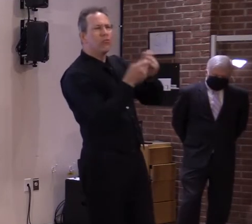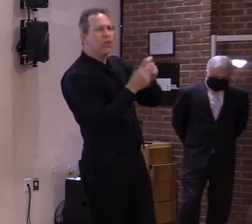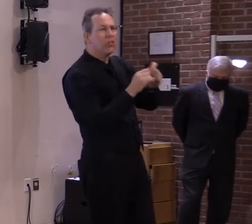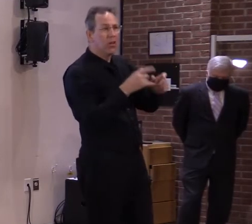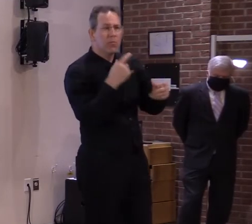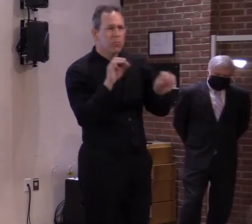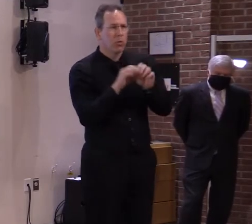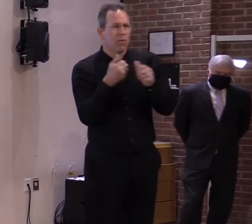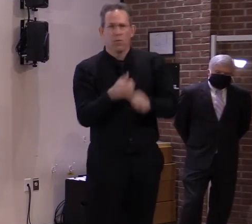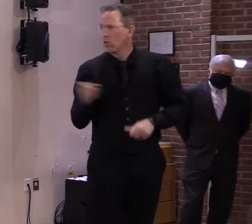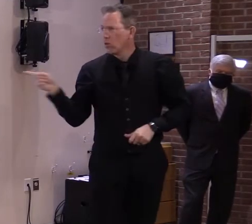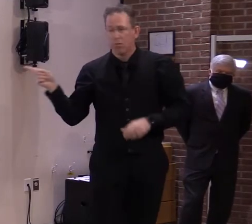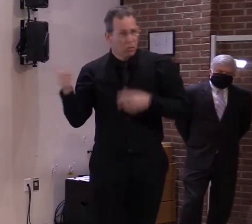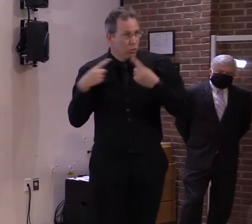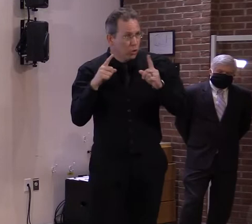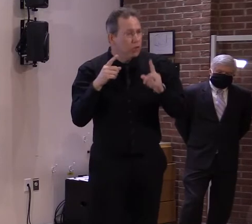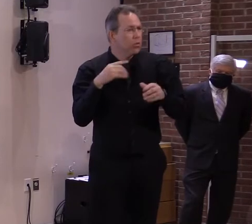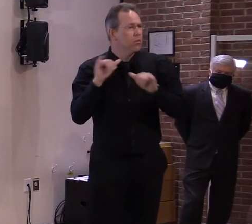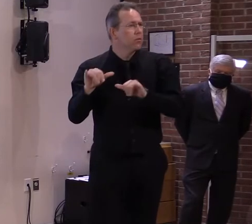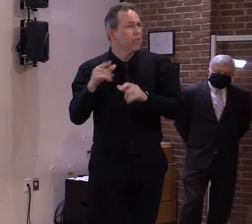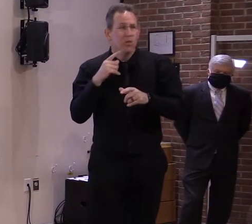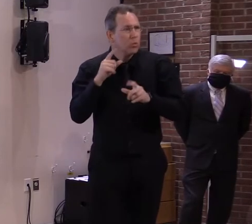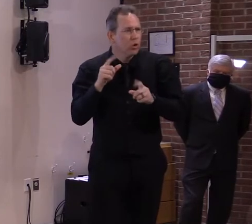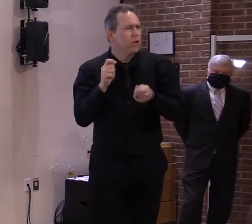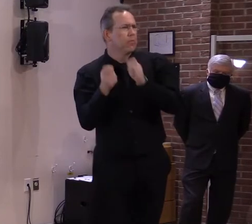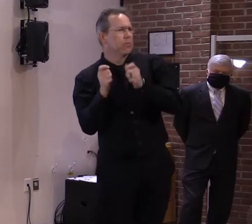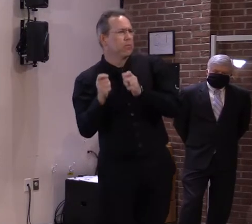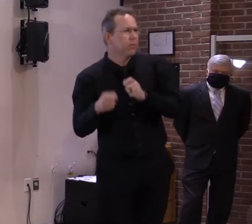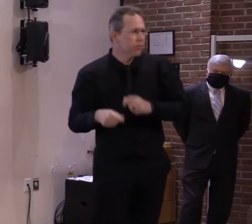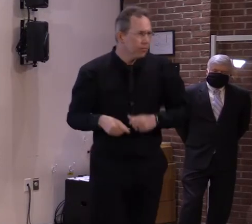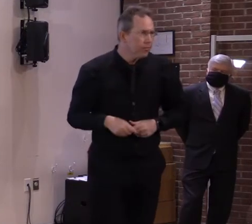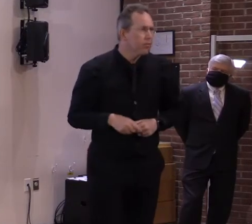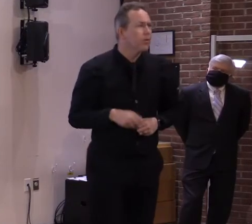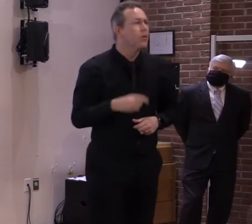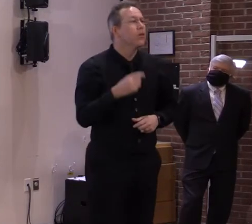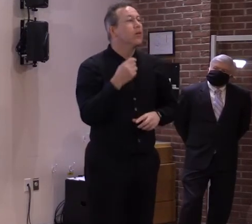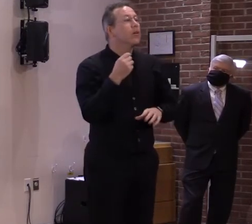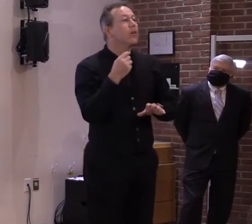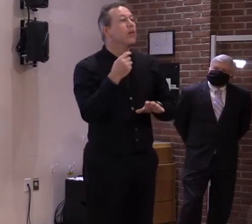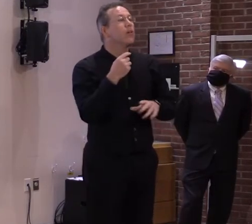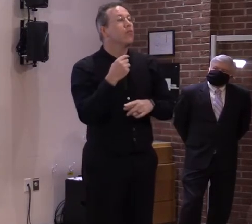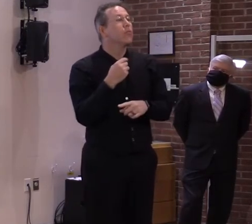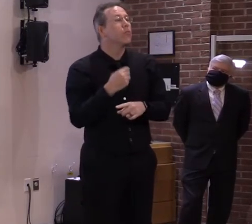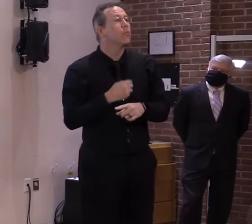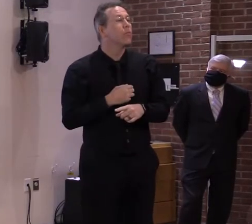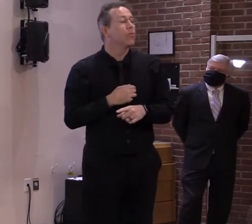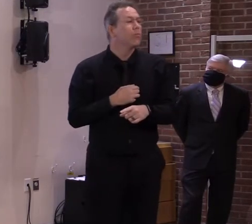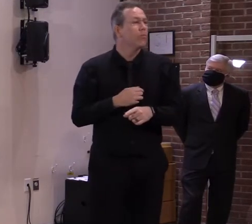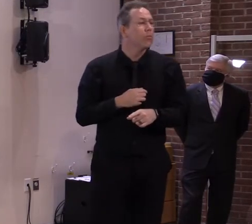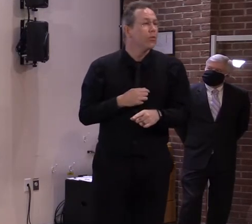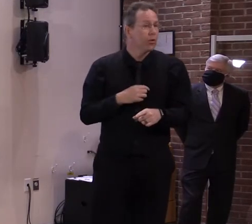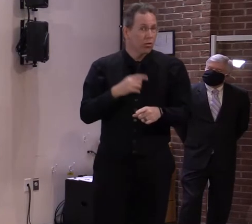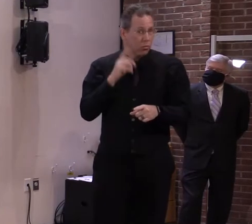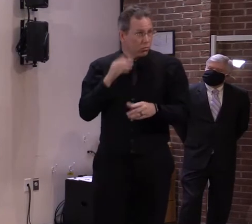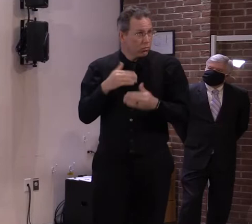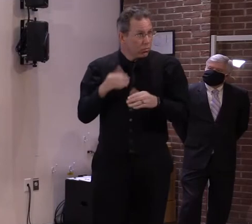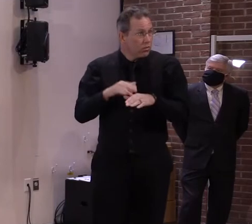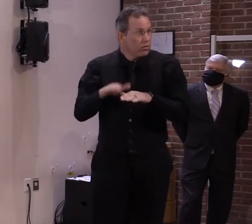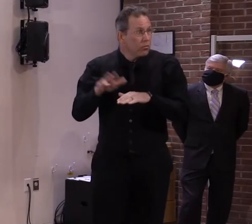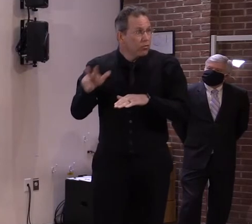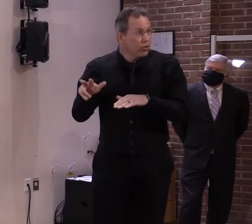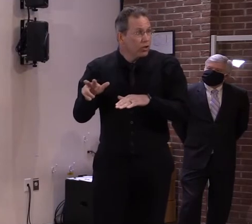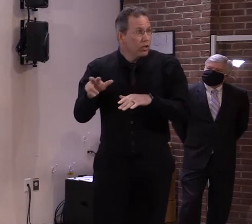Yeah, no, I understand that. I'm just, will we go to step three on June 1